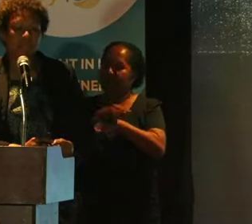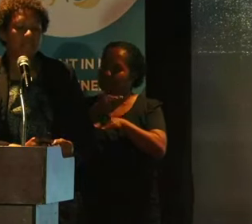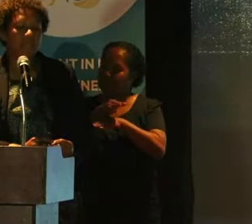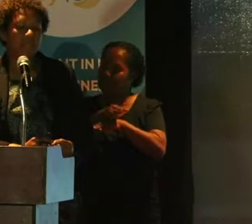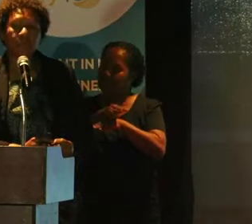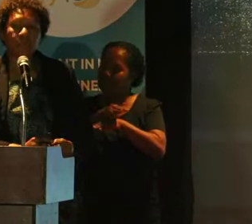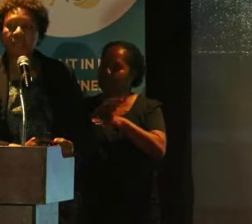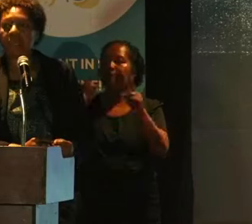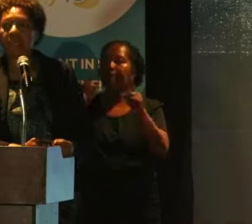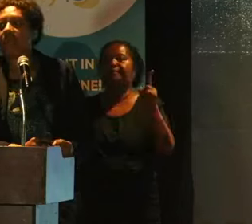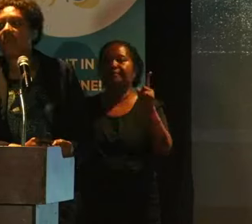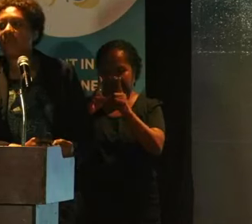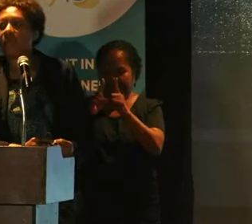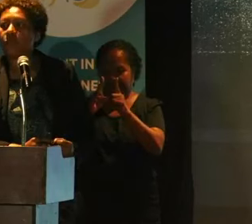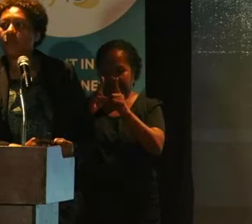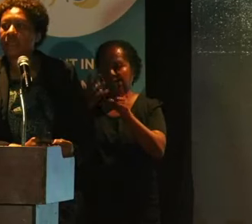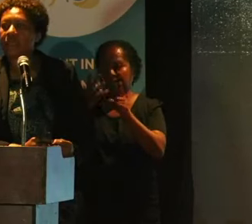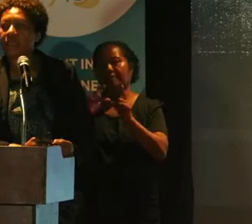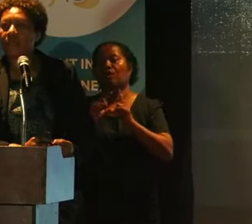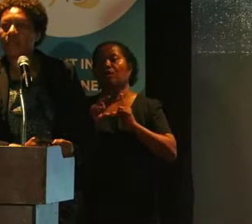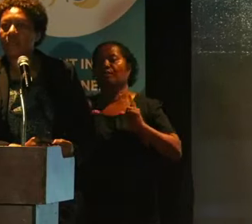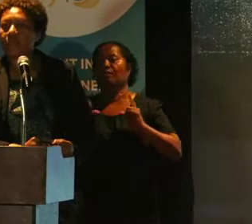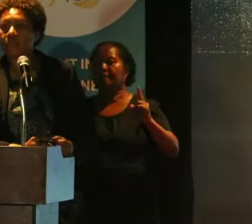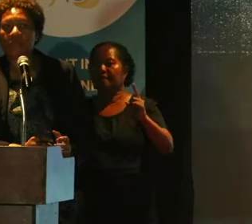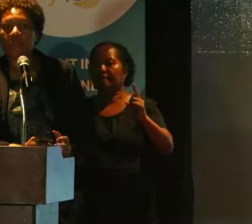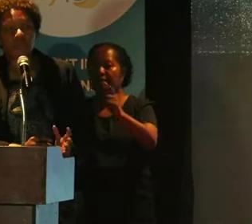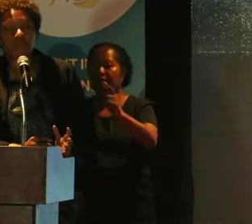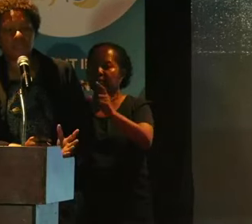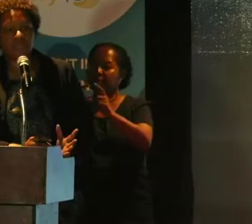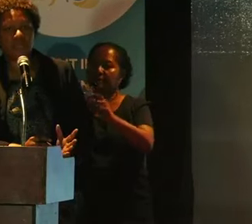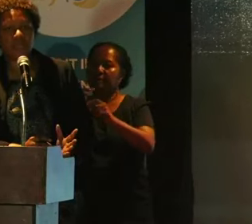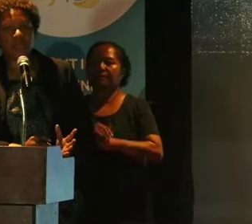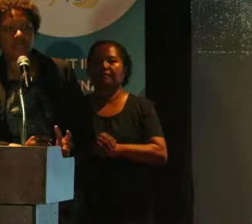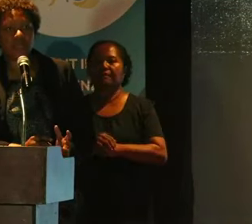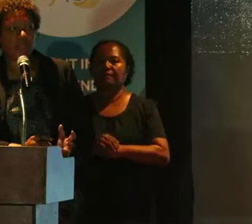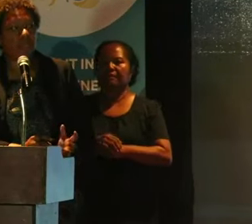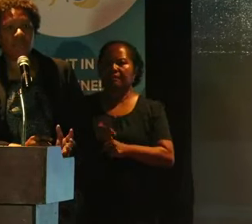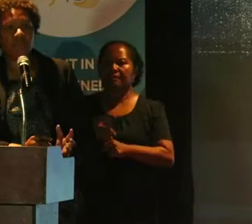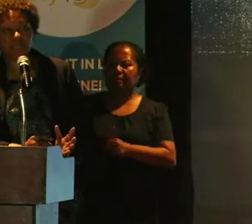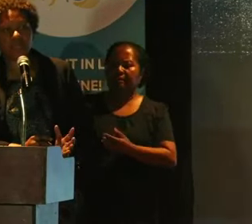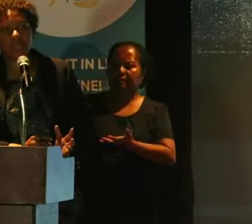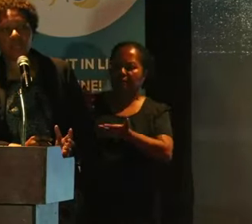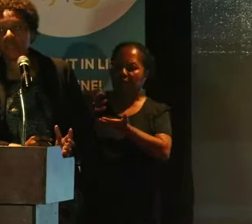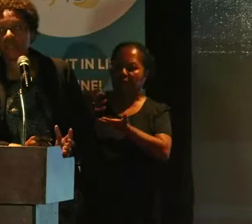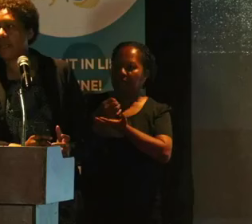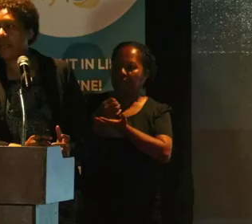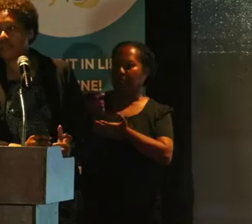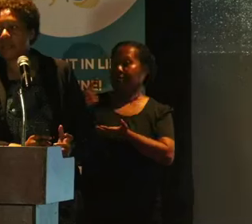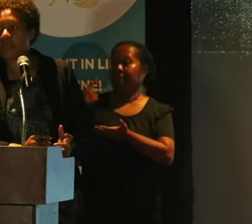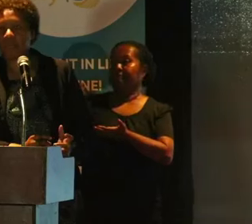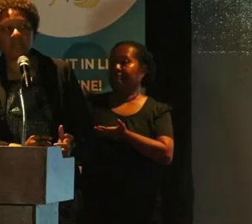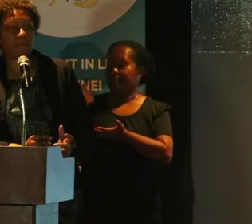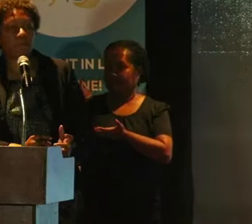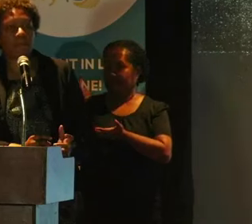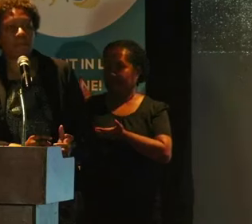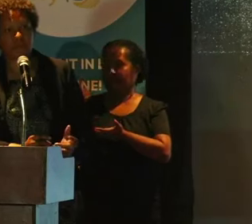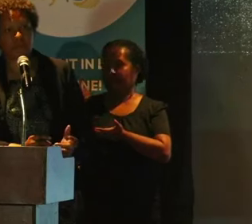NCD licensing committee. That committee deliberates on all the applications. And again, if everything is in order, they issue